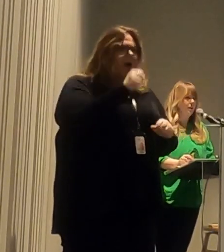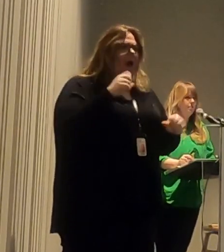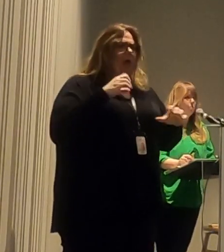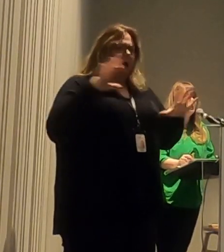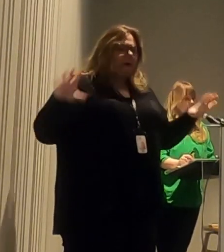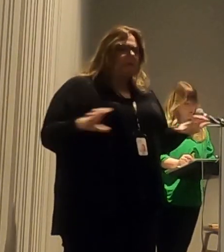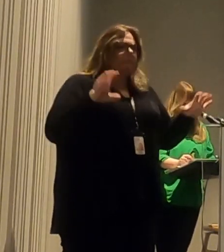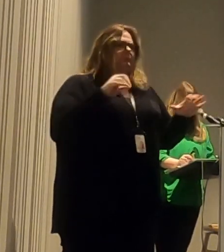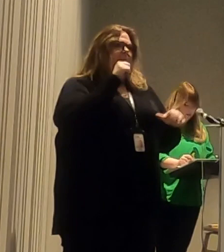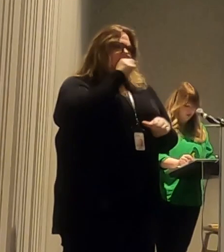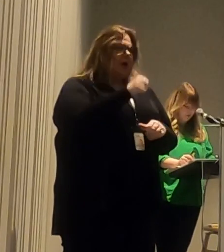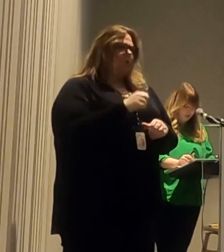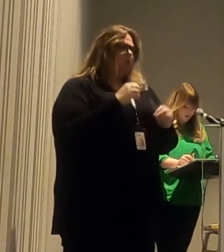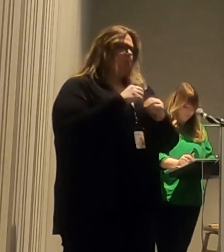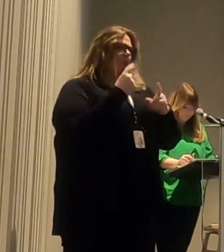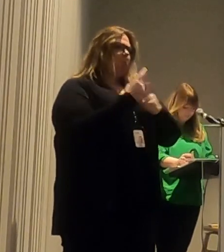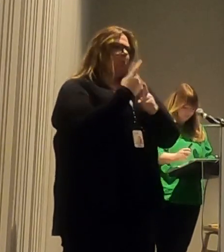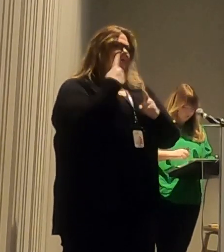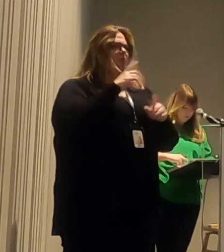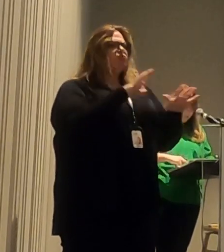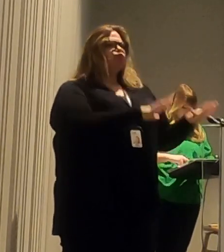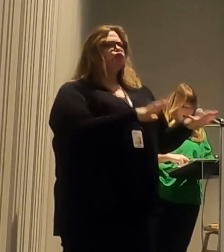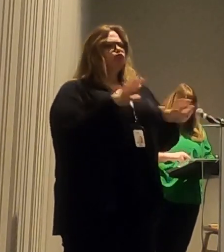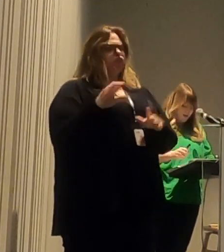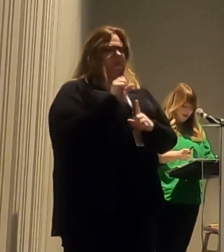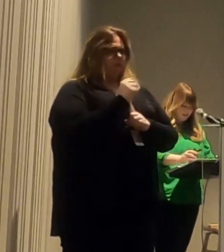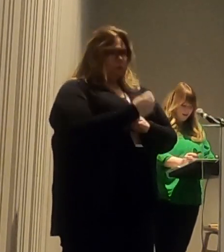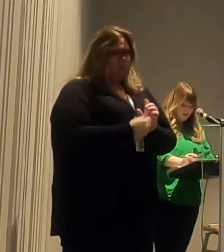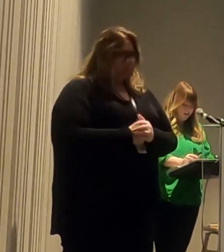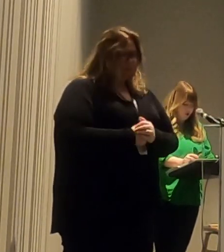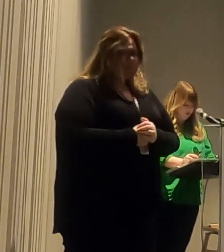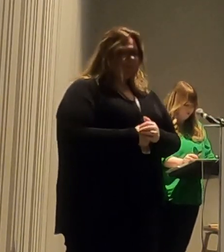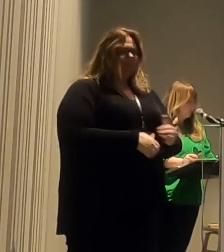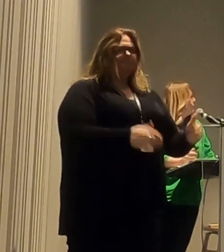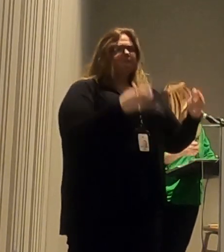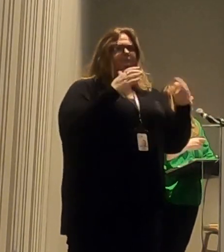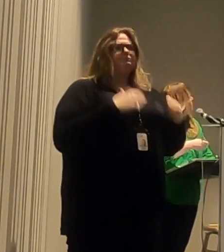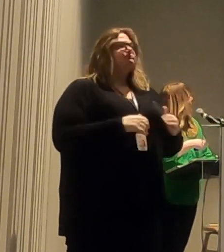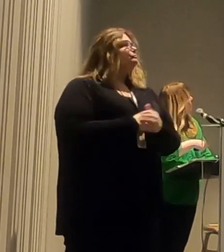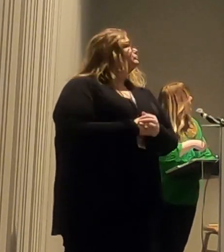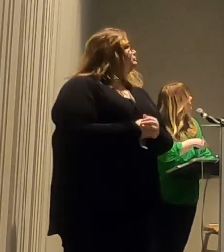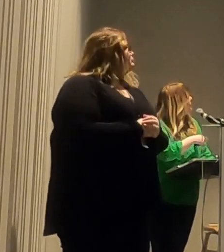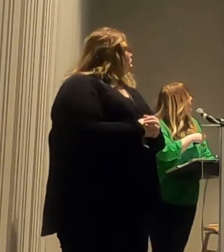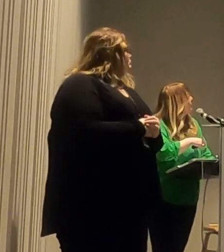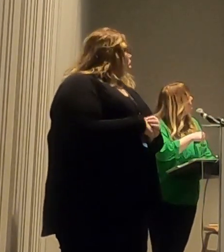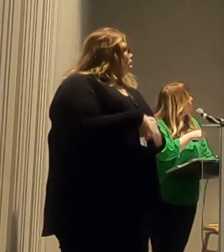appropriate for a more subdued situation. Next